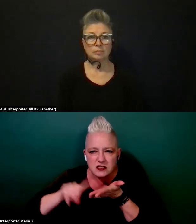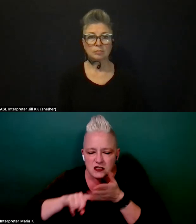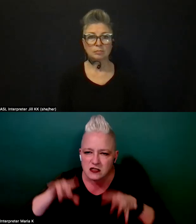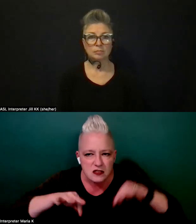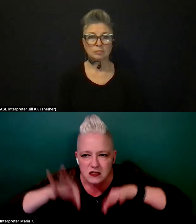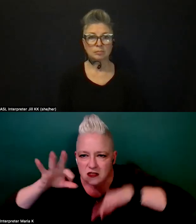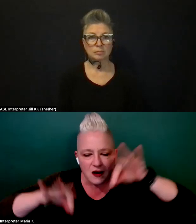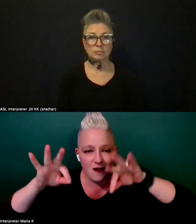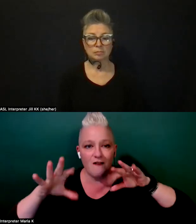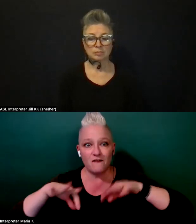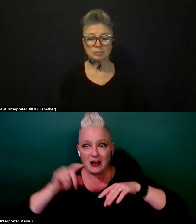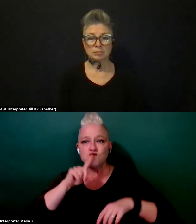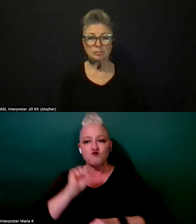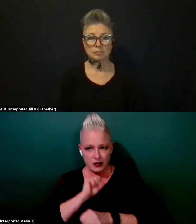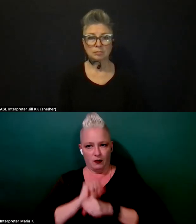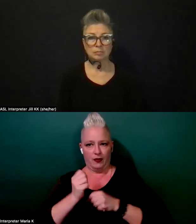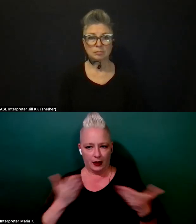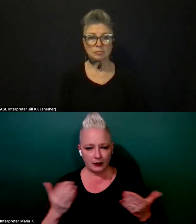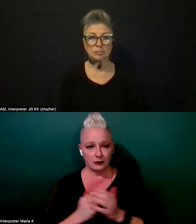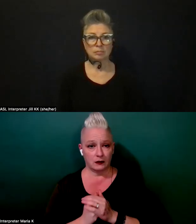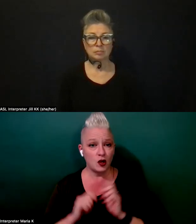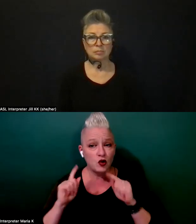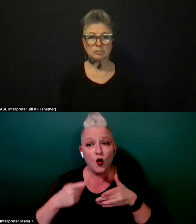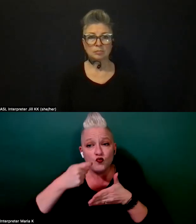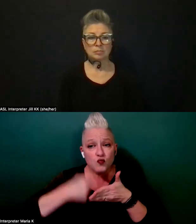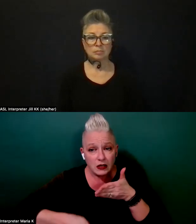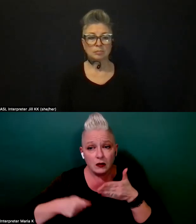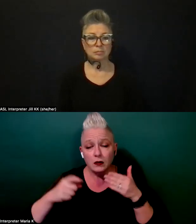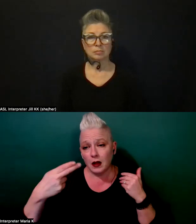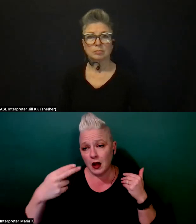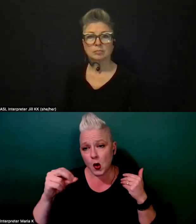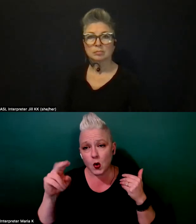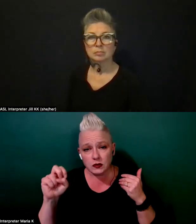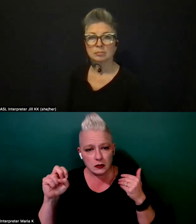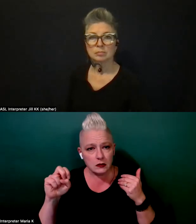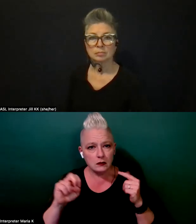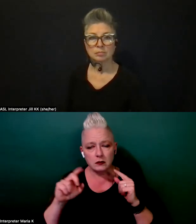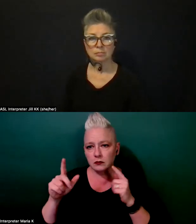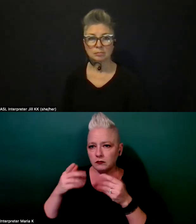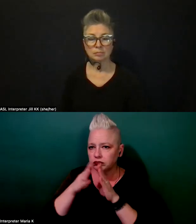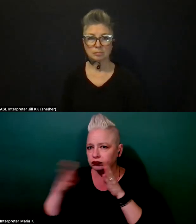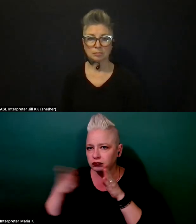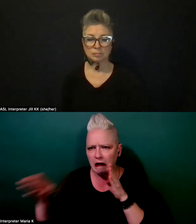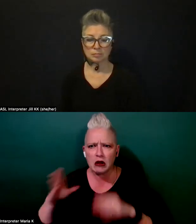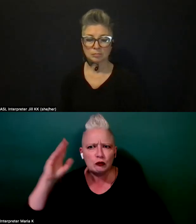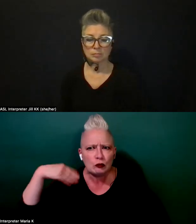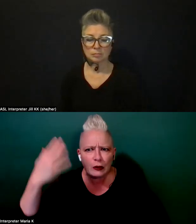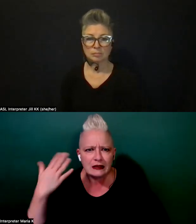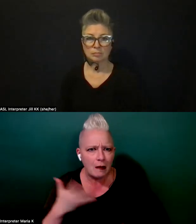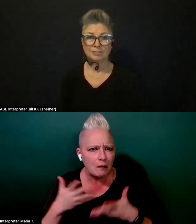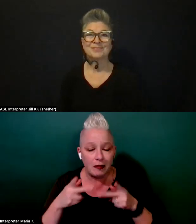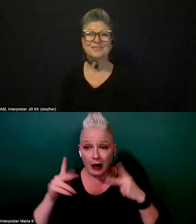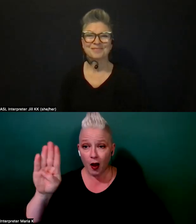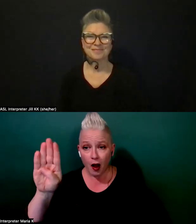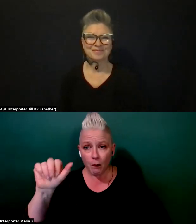in person. So I'm going to rental houses and they're in really crazy places like